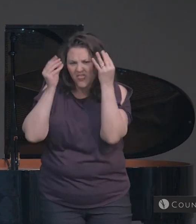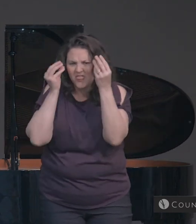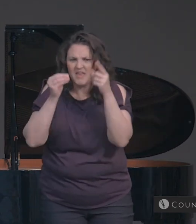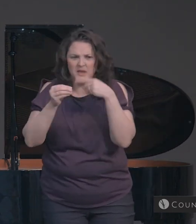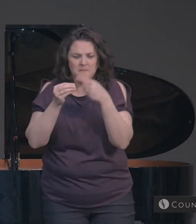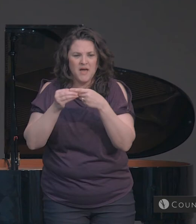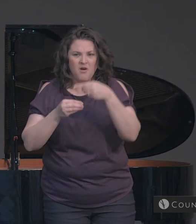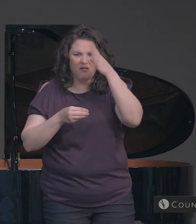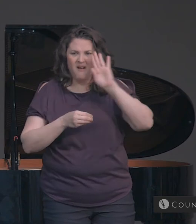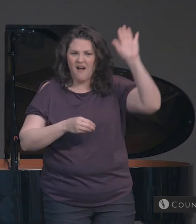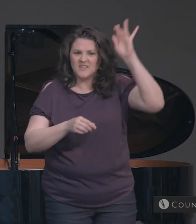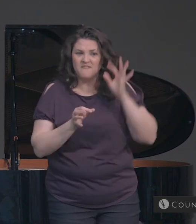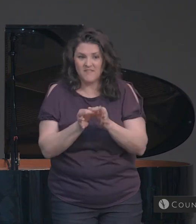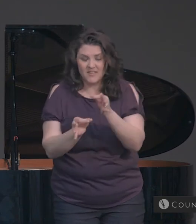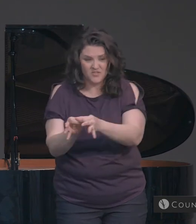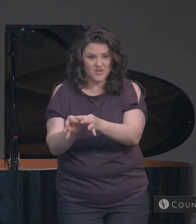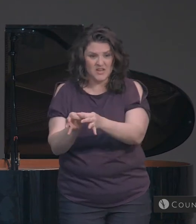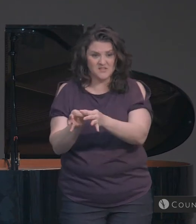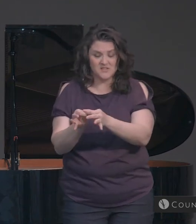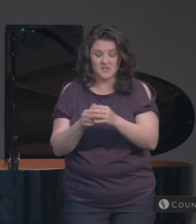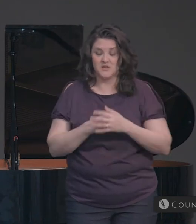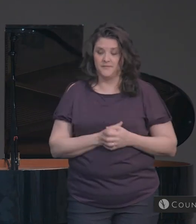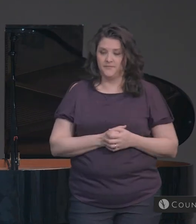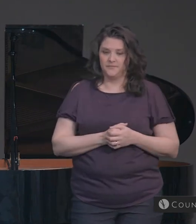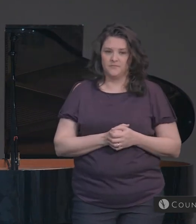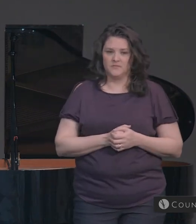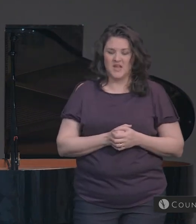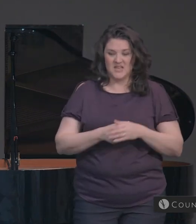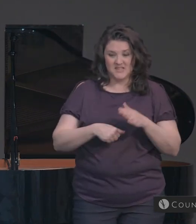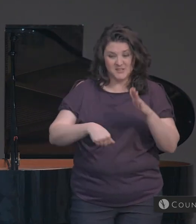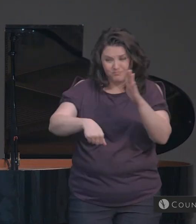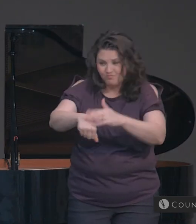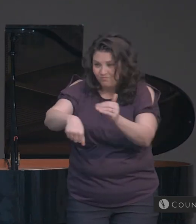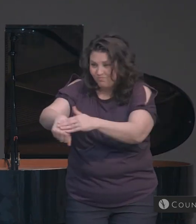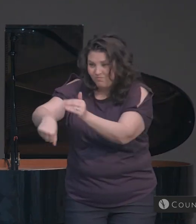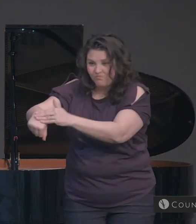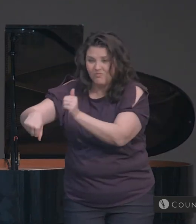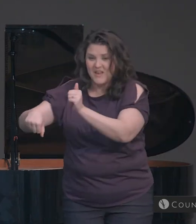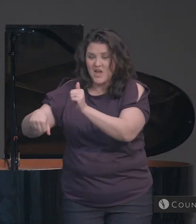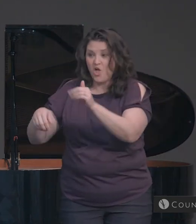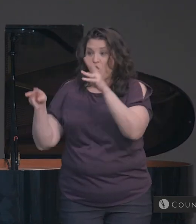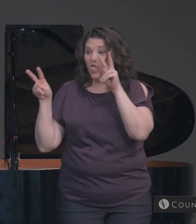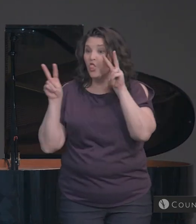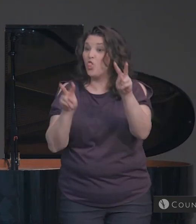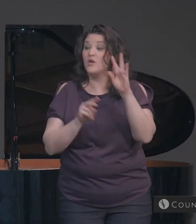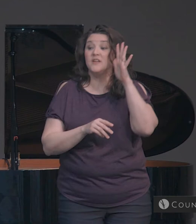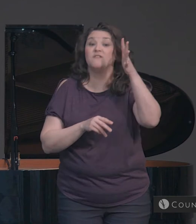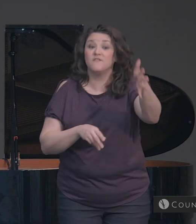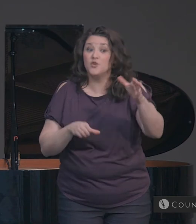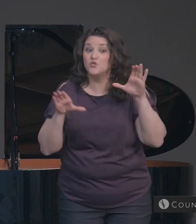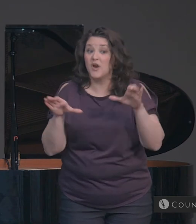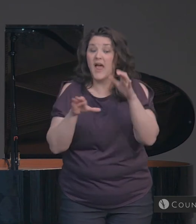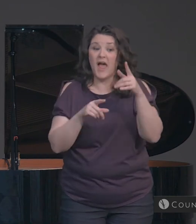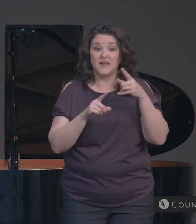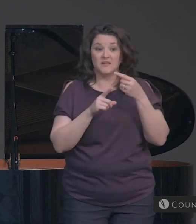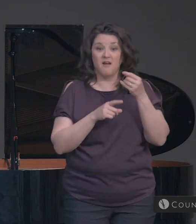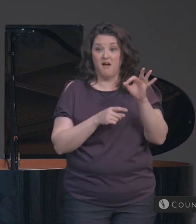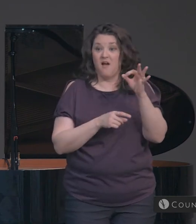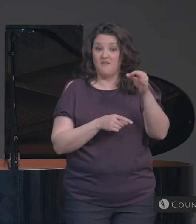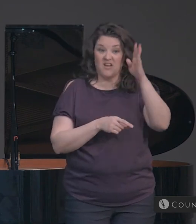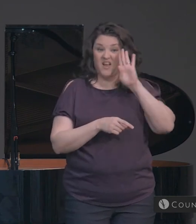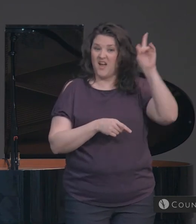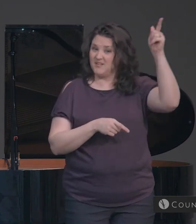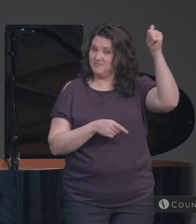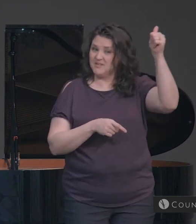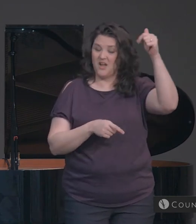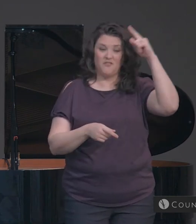the faithfulness of God, to call them to look toward the future acts of a faithful God, and to